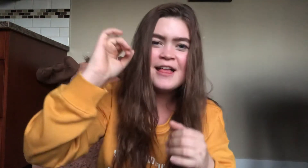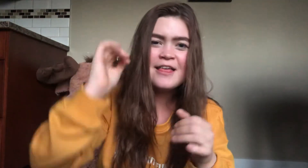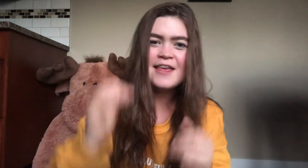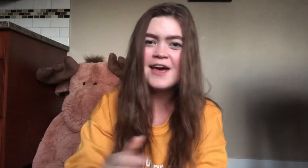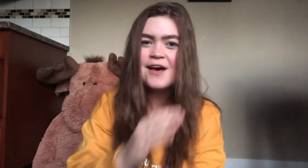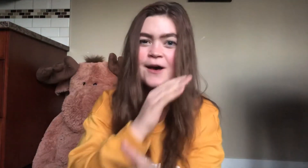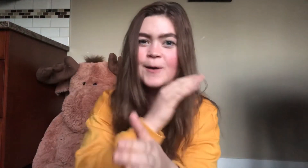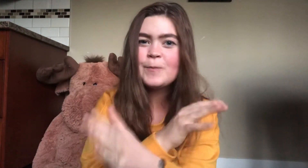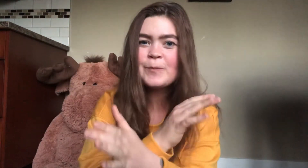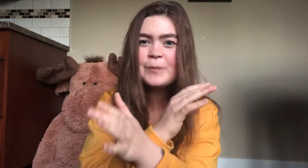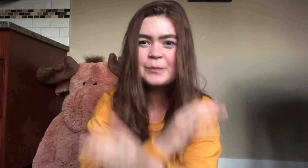There.